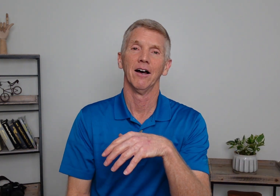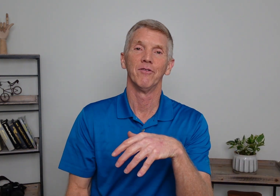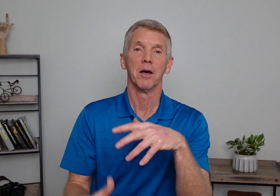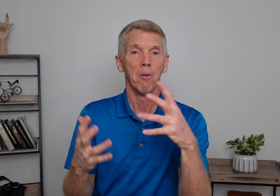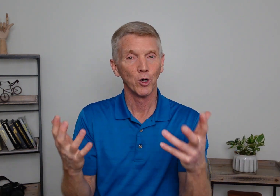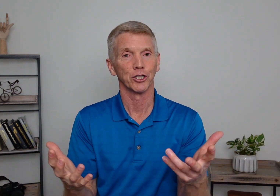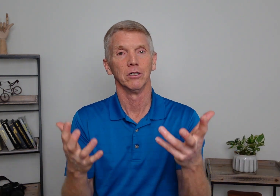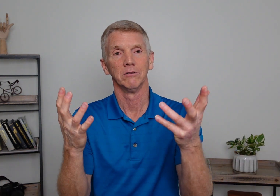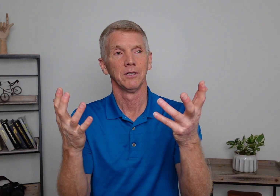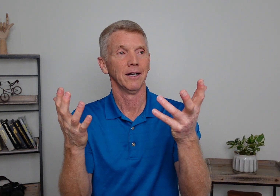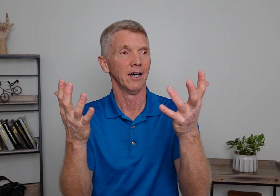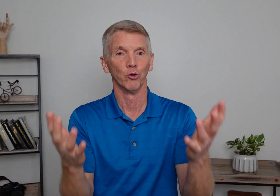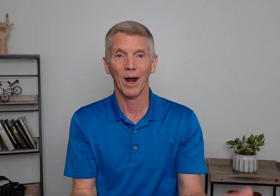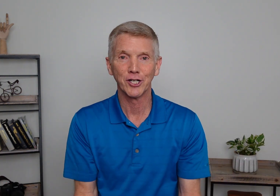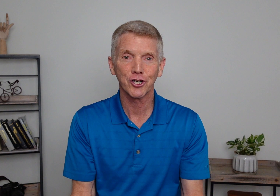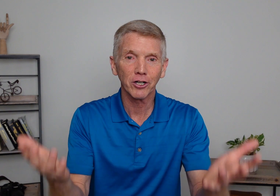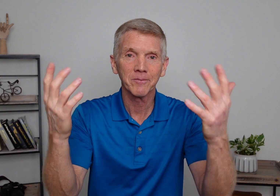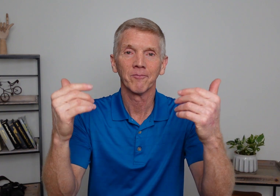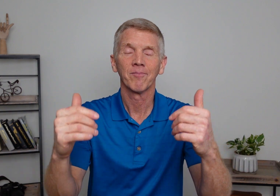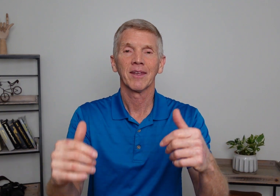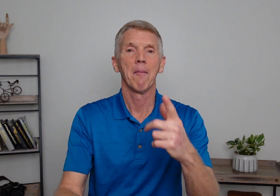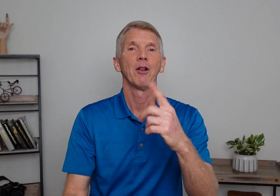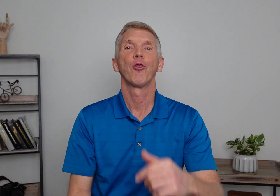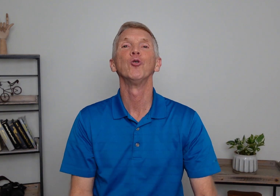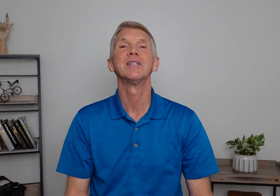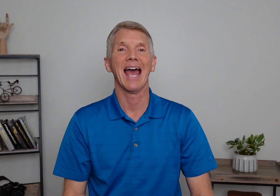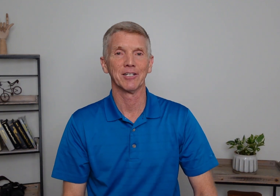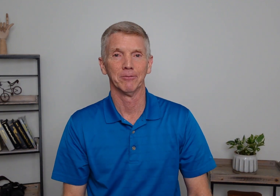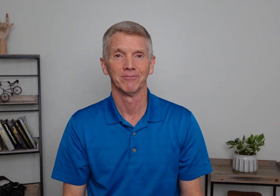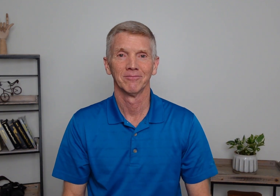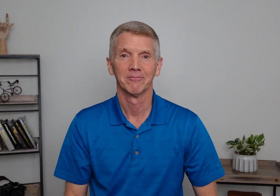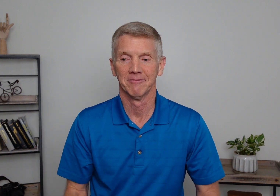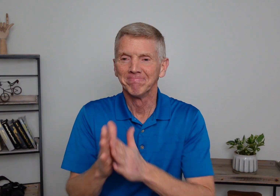the emotional register. How about enthusiasm?